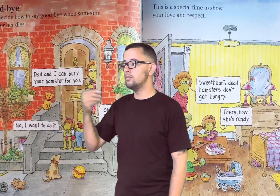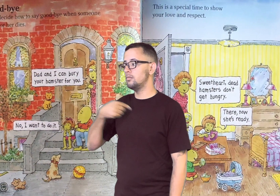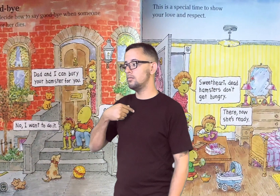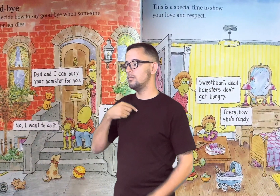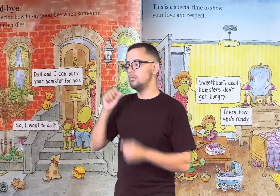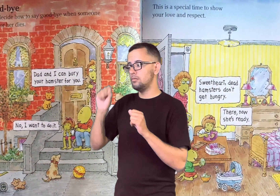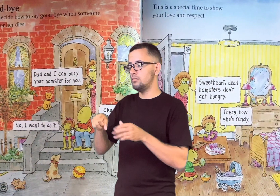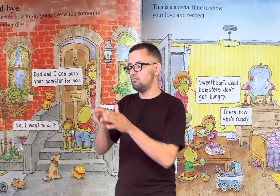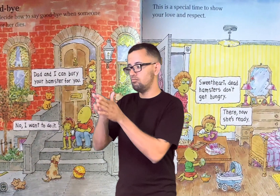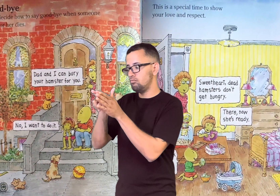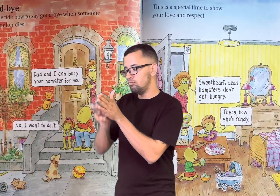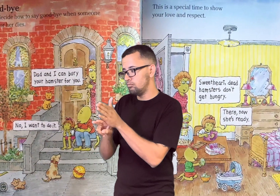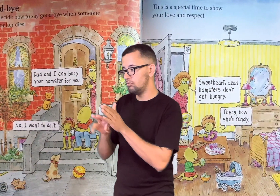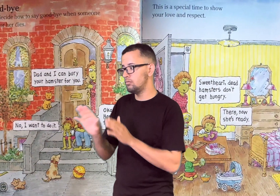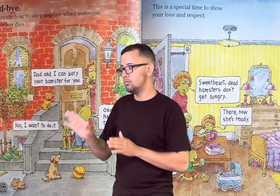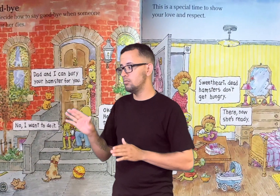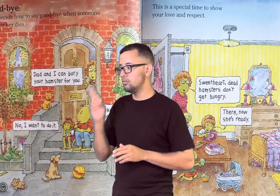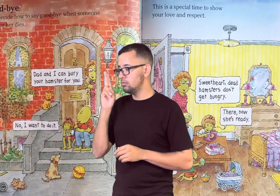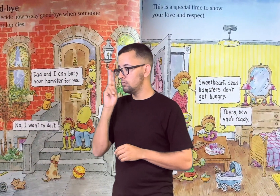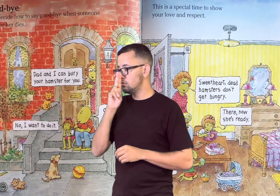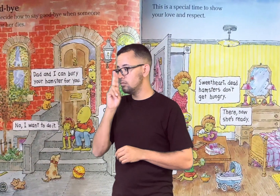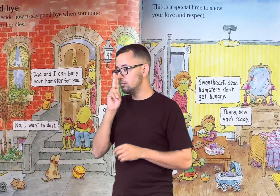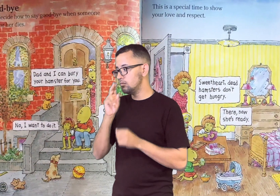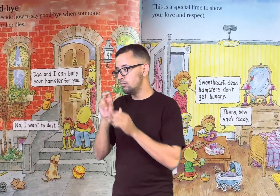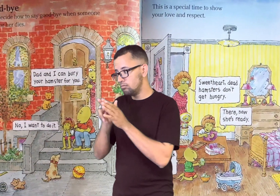Dad and I can bury your hamster for you.